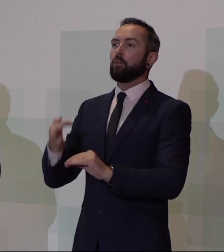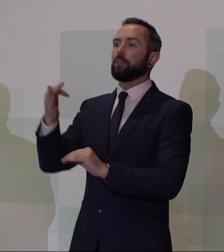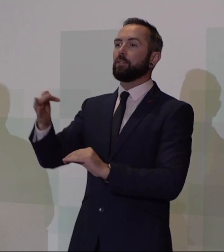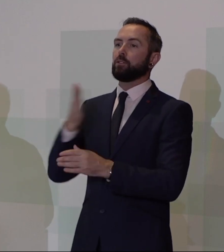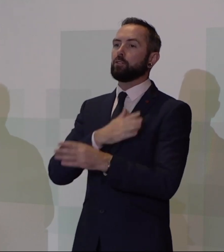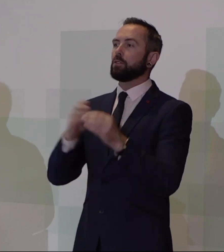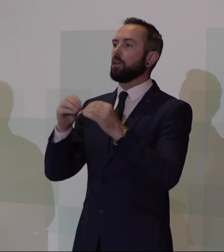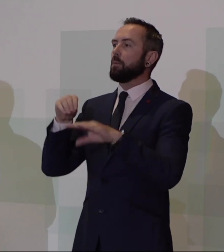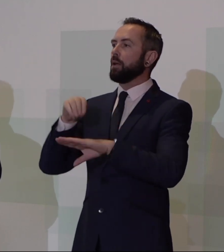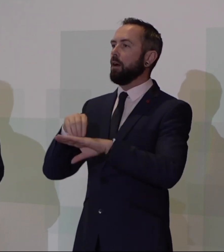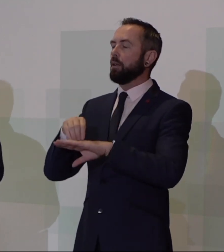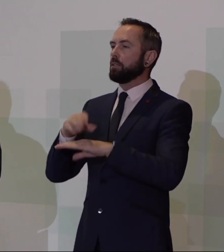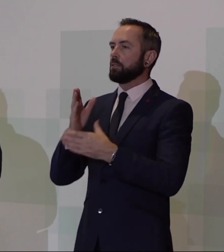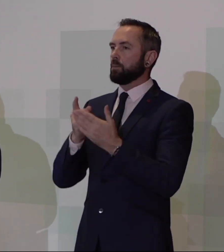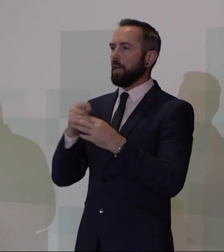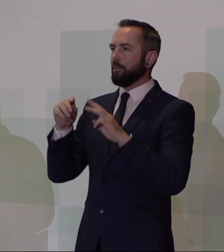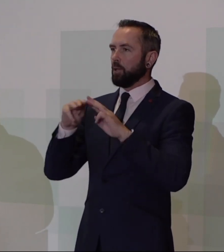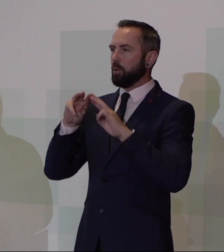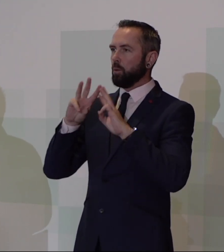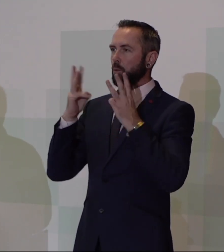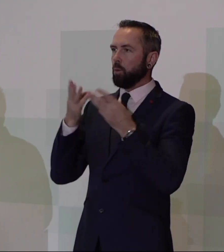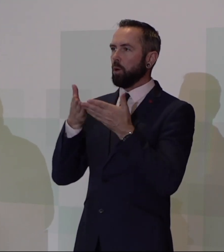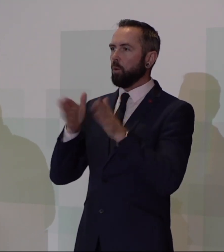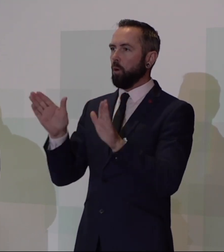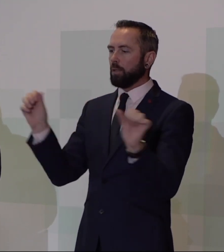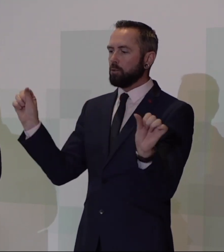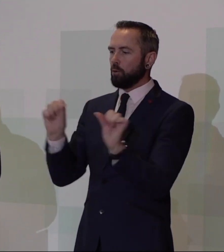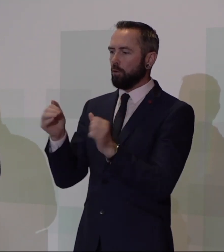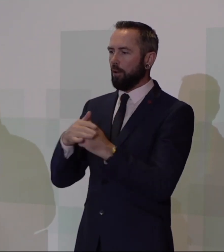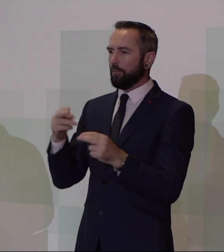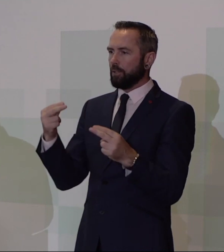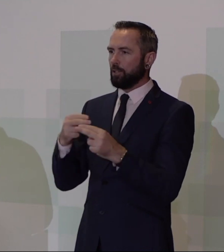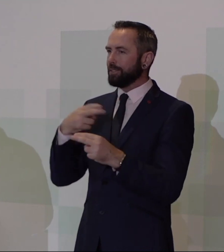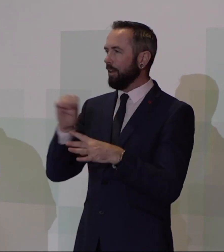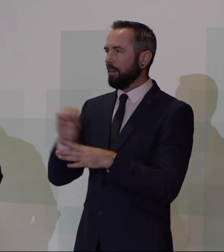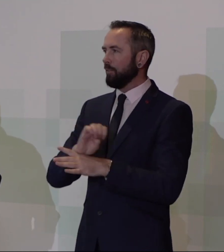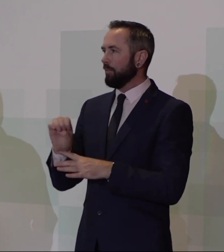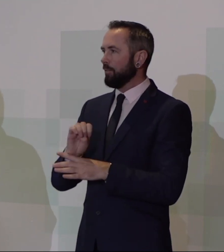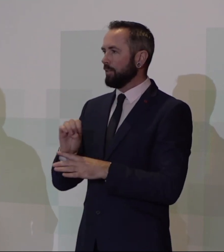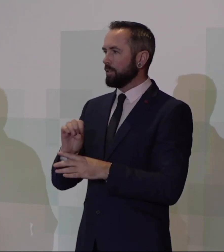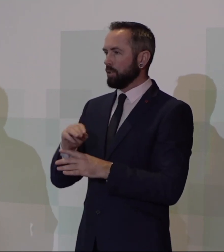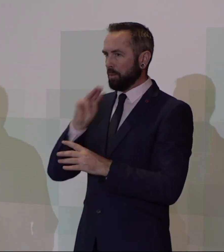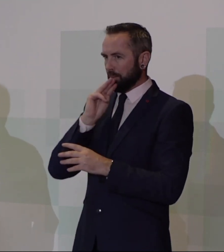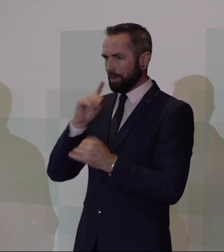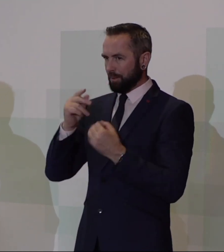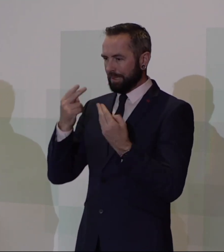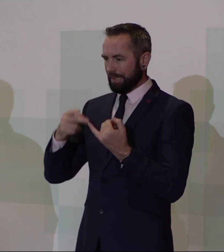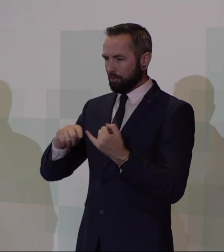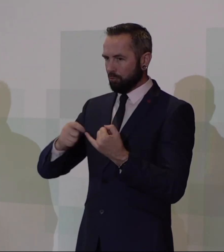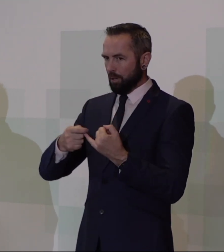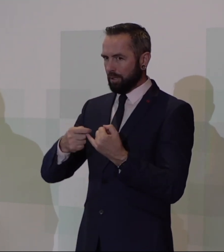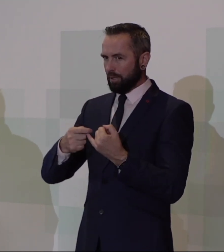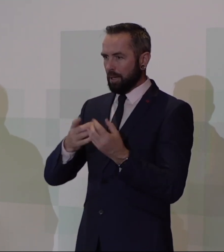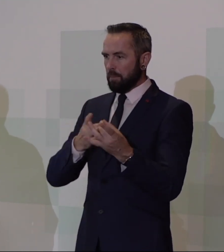just to comment on, we have a worldwide shortage of nurses. And I suppose what we need to try and do is